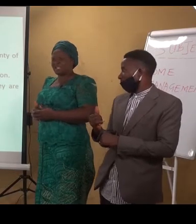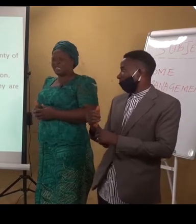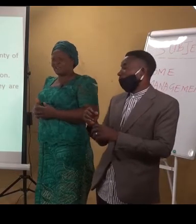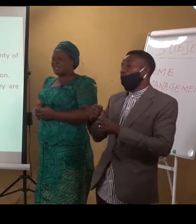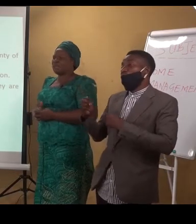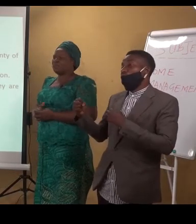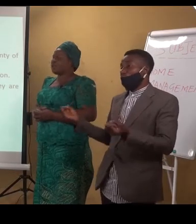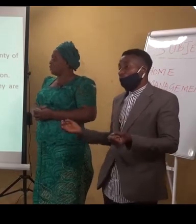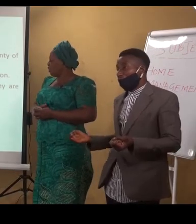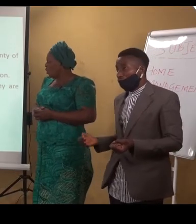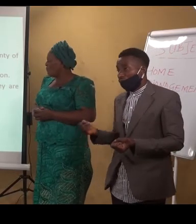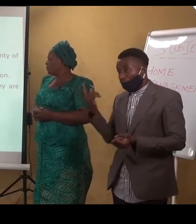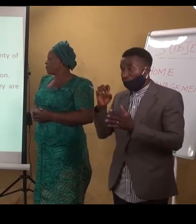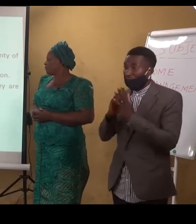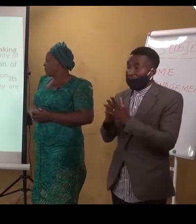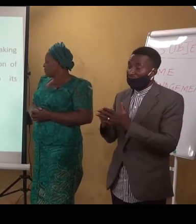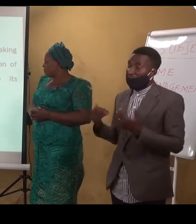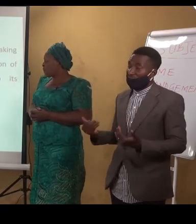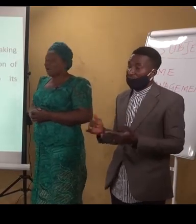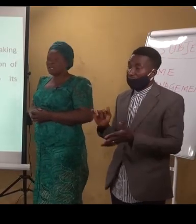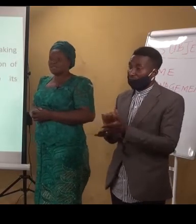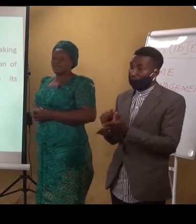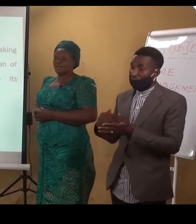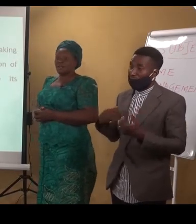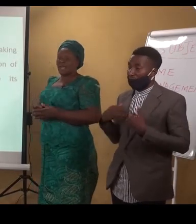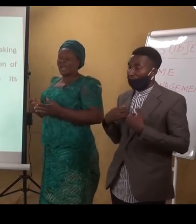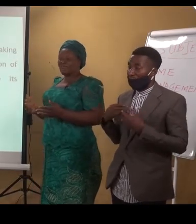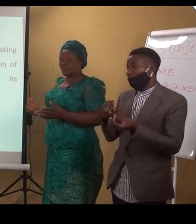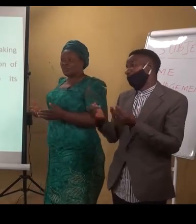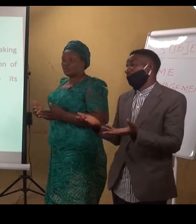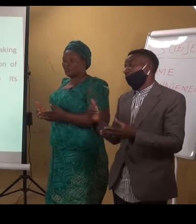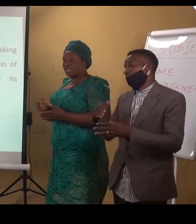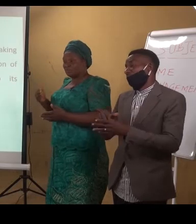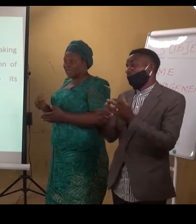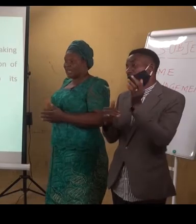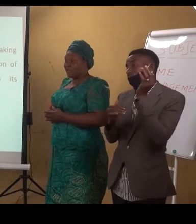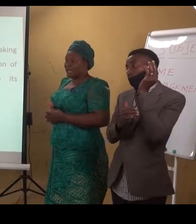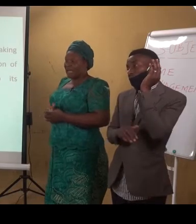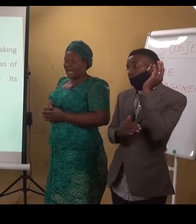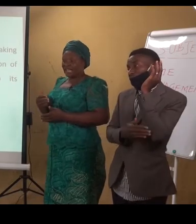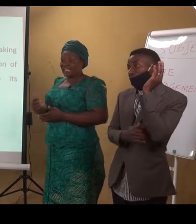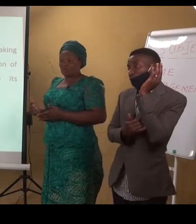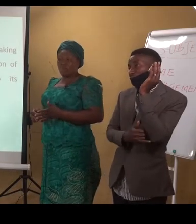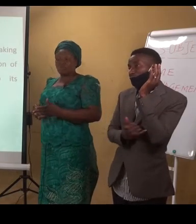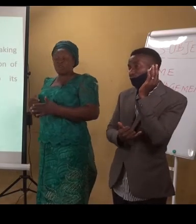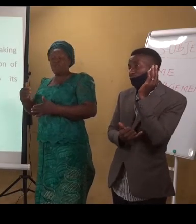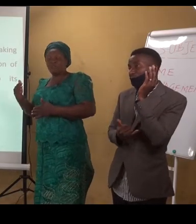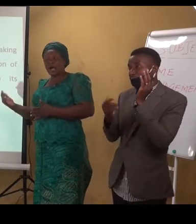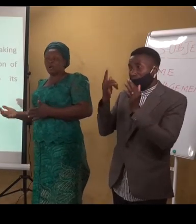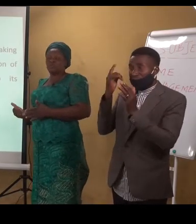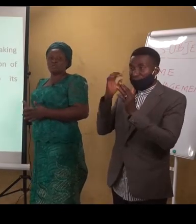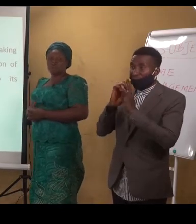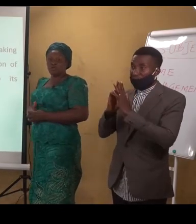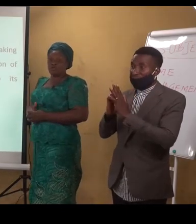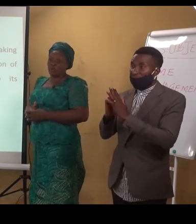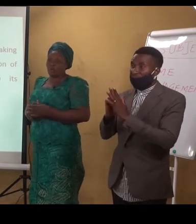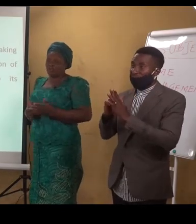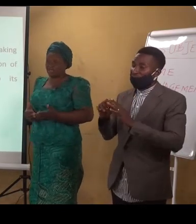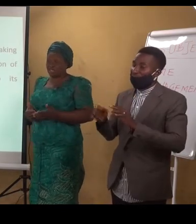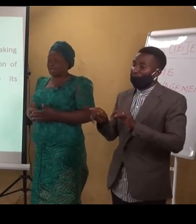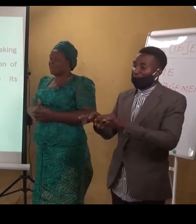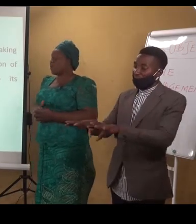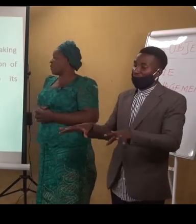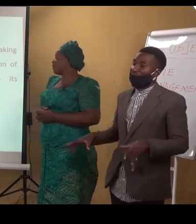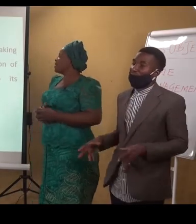food readily available in the home. But because we have food which is preserved, and that is why we are falling back on the food that we